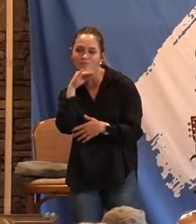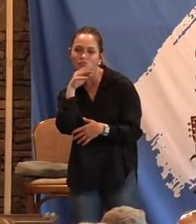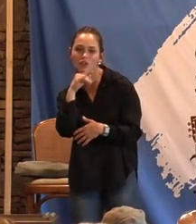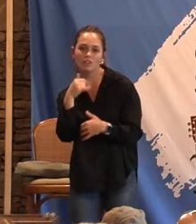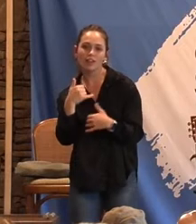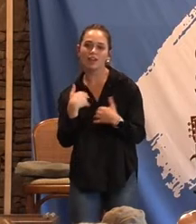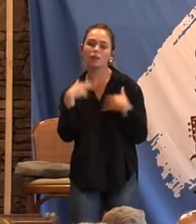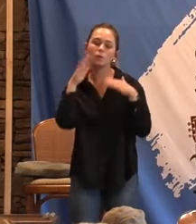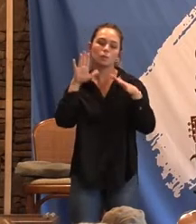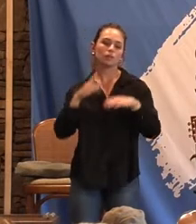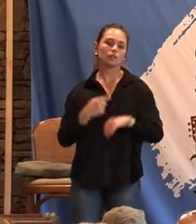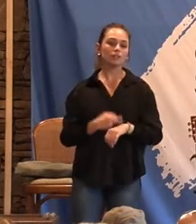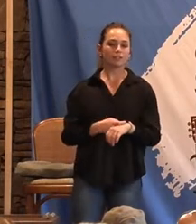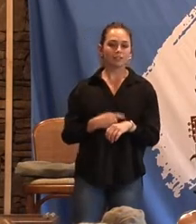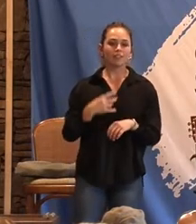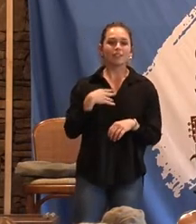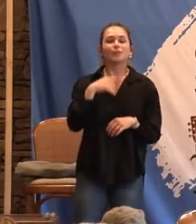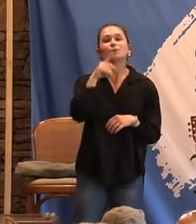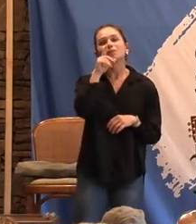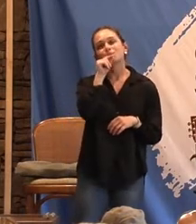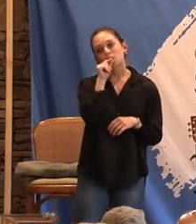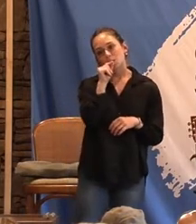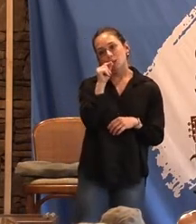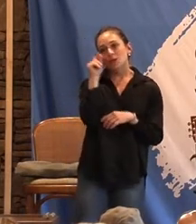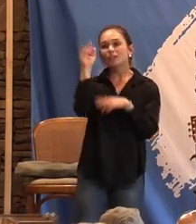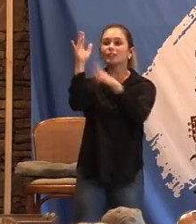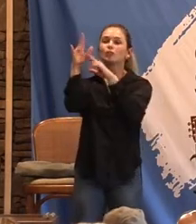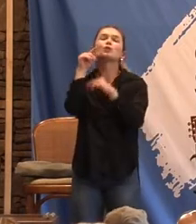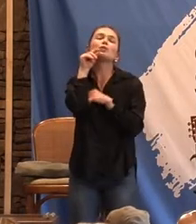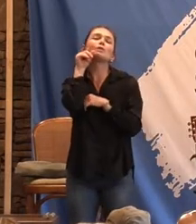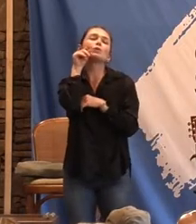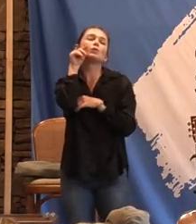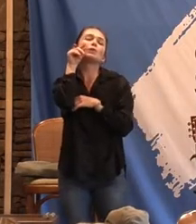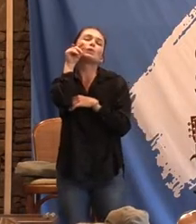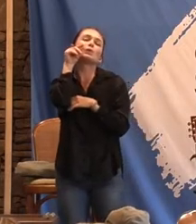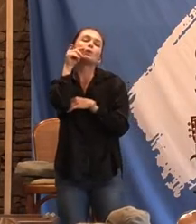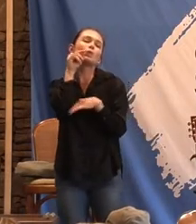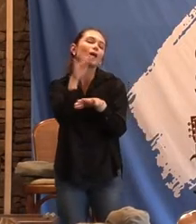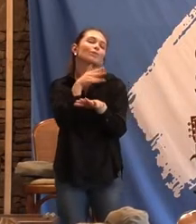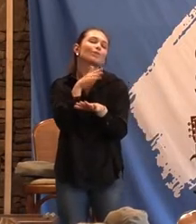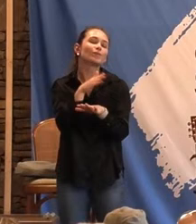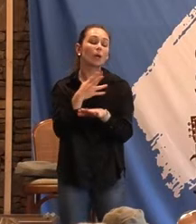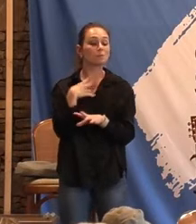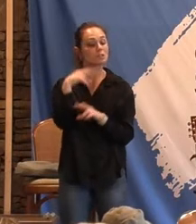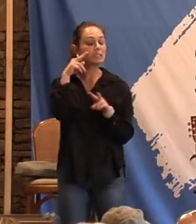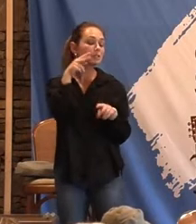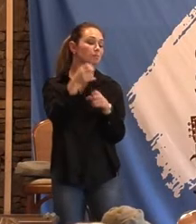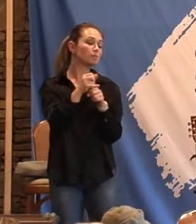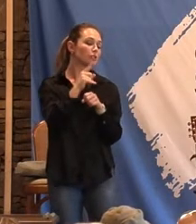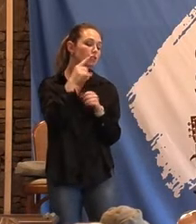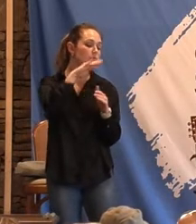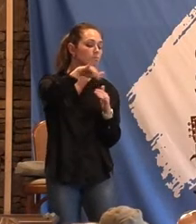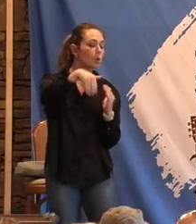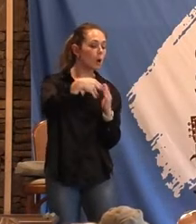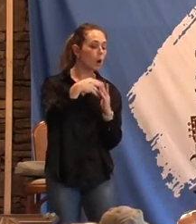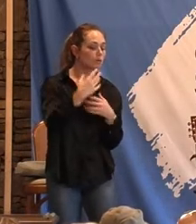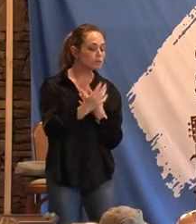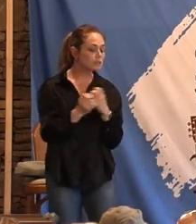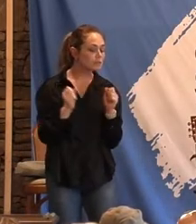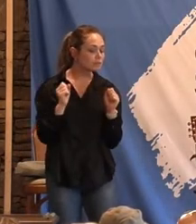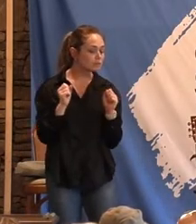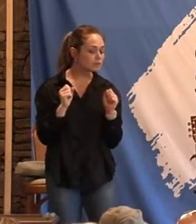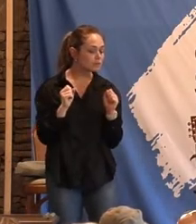a wonderful time. And the birds in the tree was just saying, tweet, tweet, tweet, tweet, tweet, tweet, looking down, making sure they were safe. Now